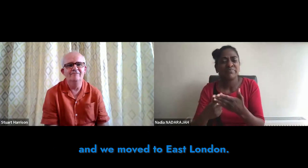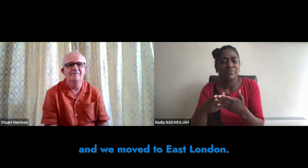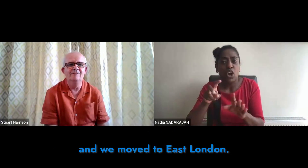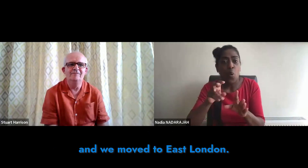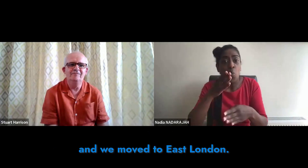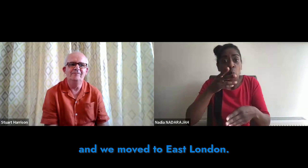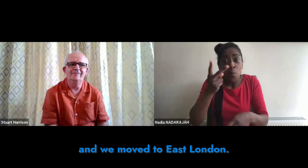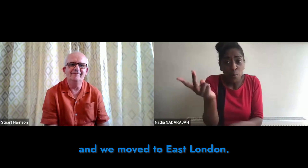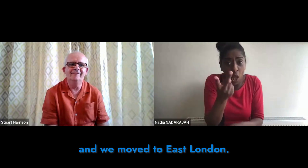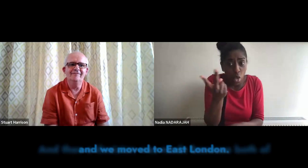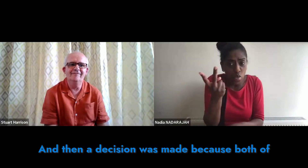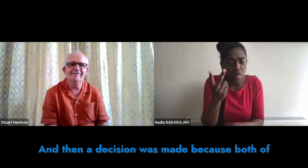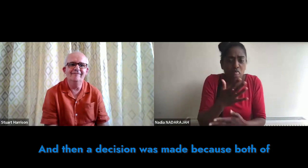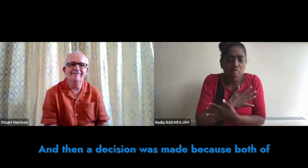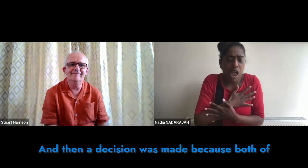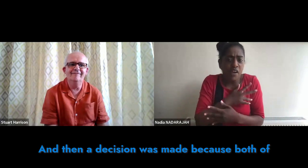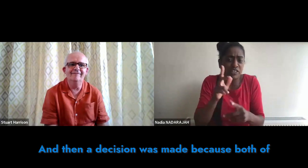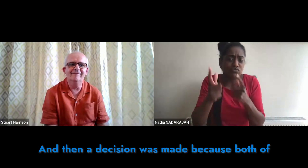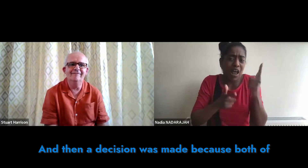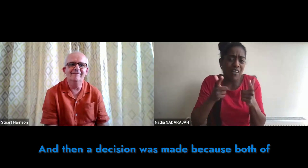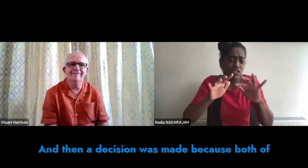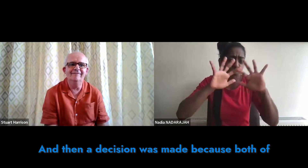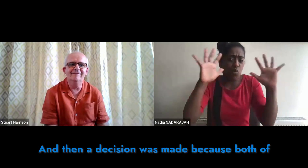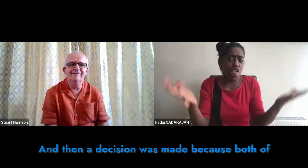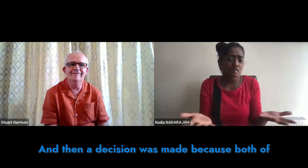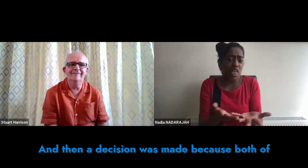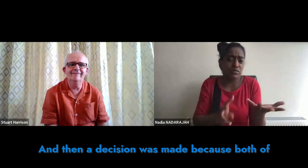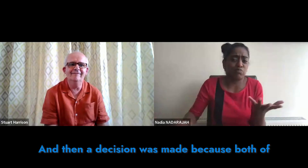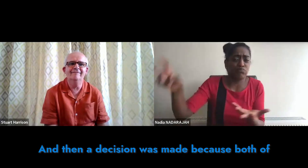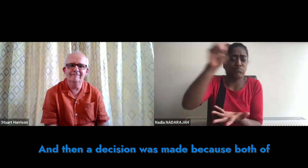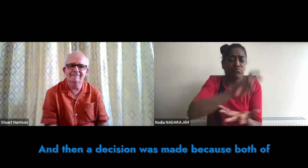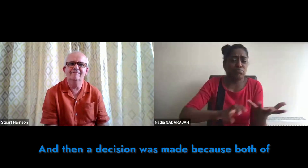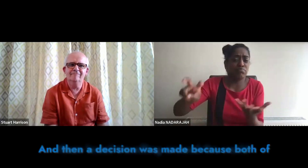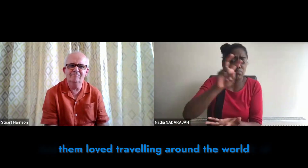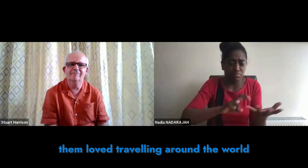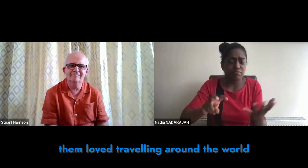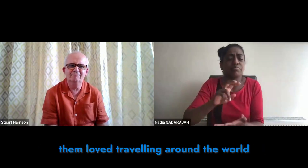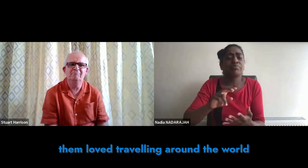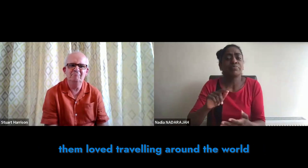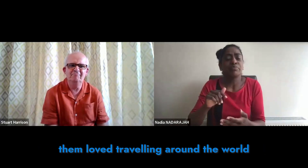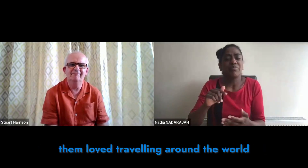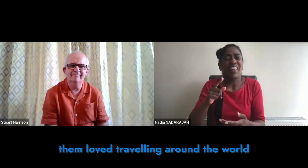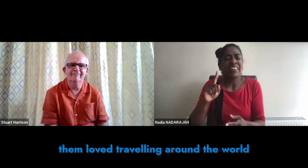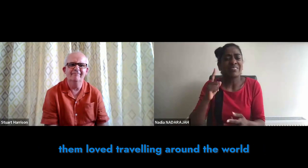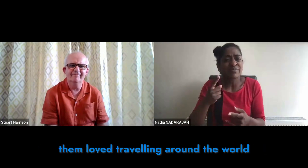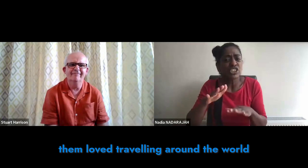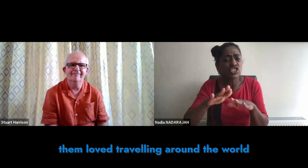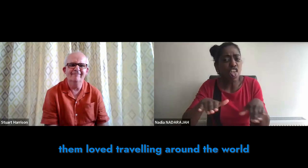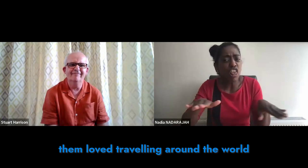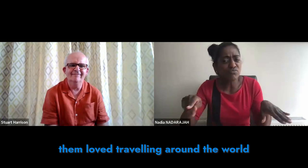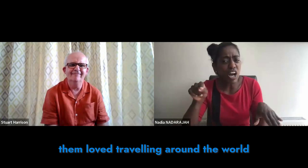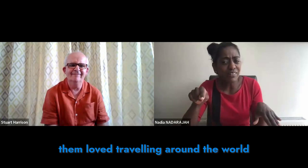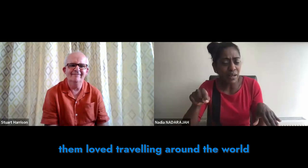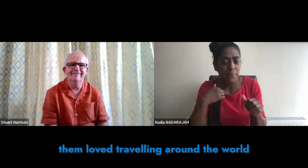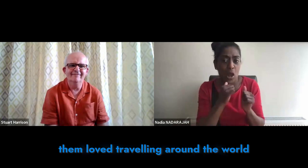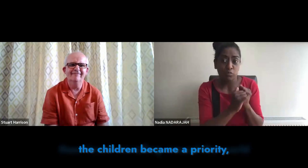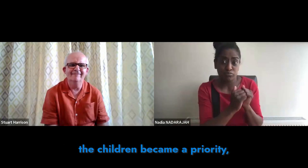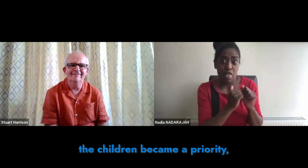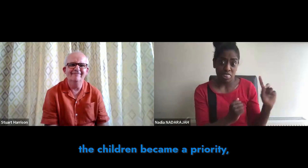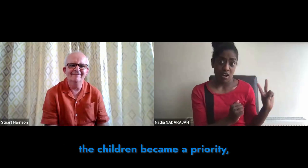moved to East London. And then a decision was made that because both of them loved traveling around the